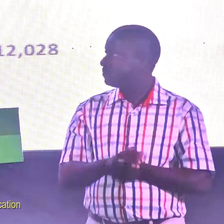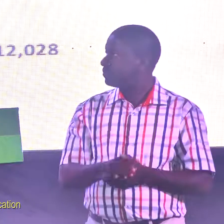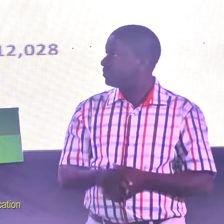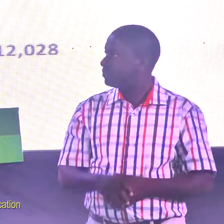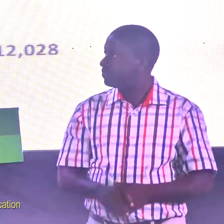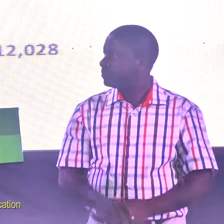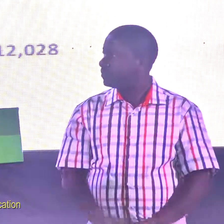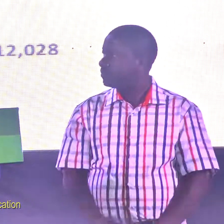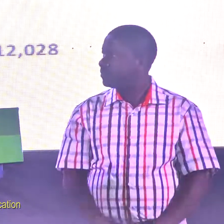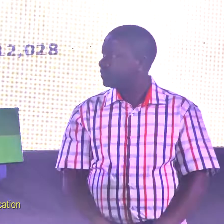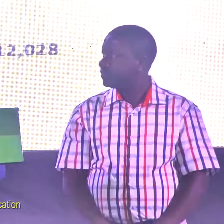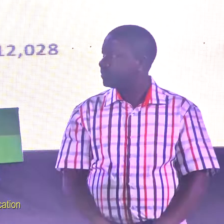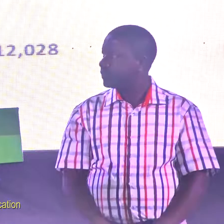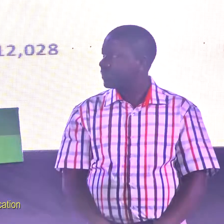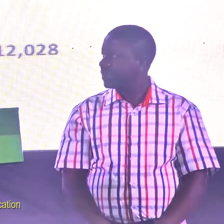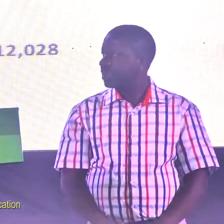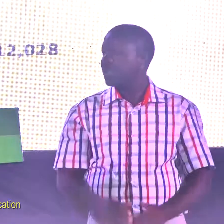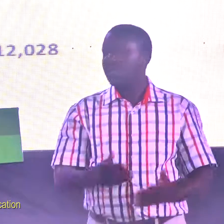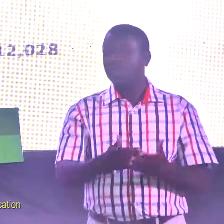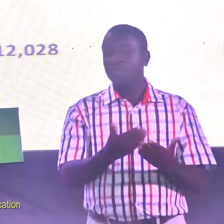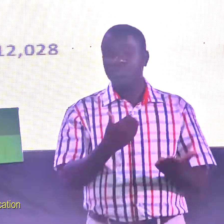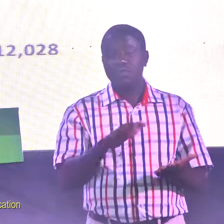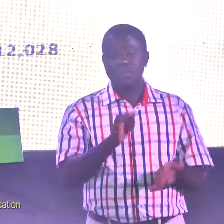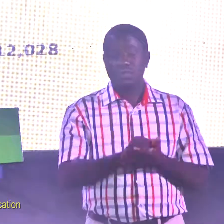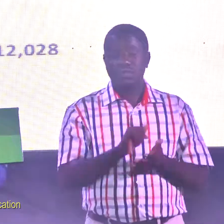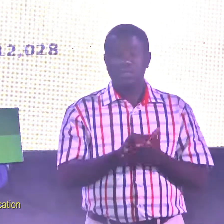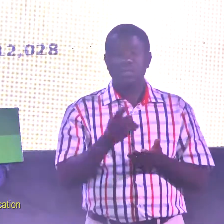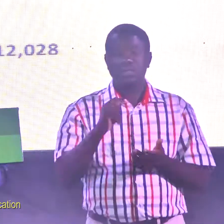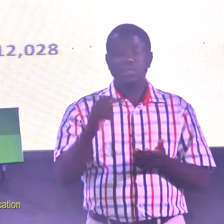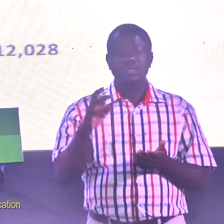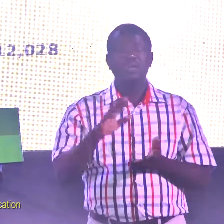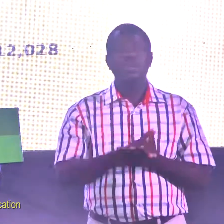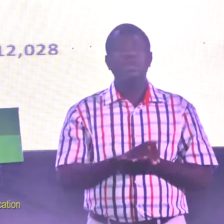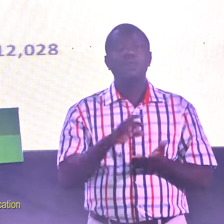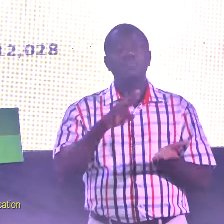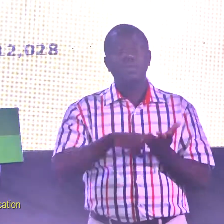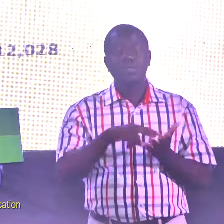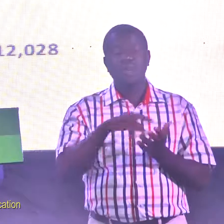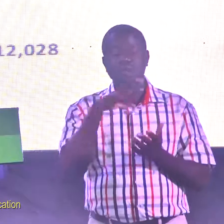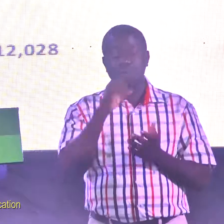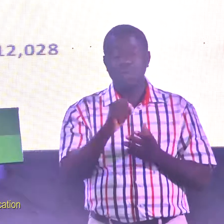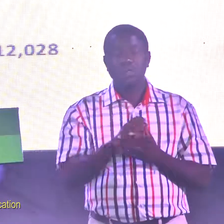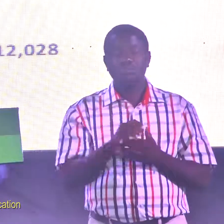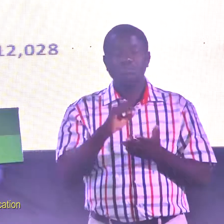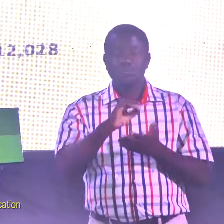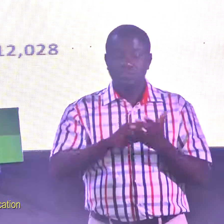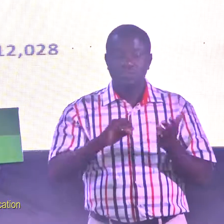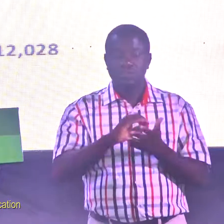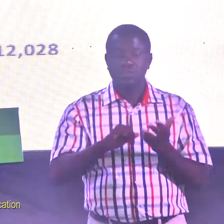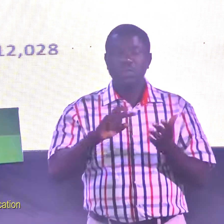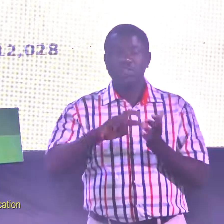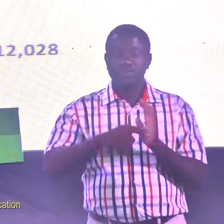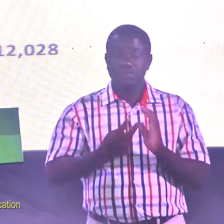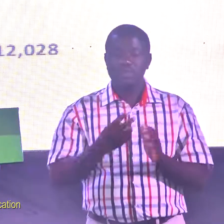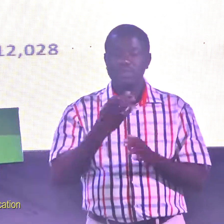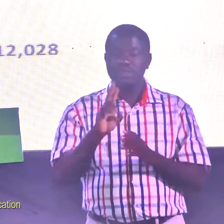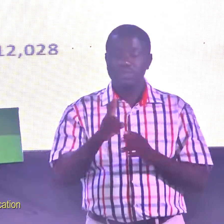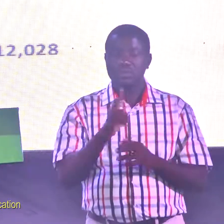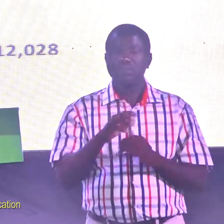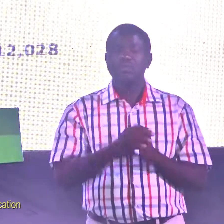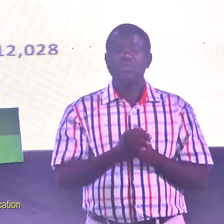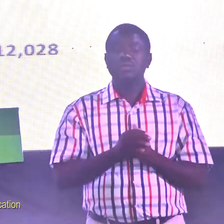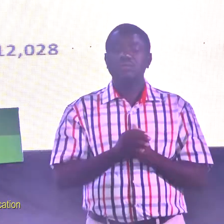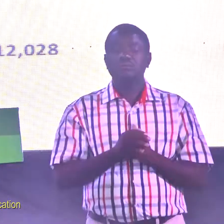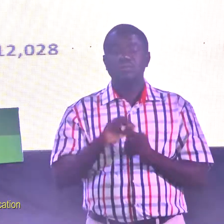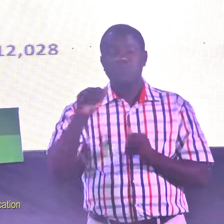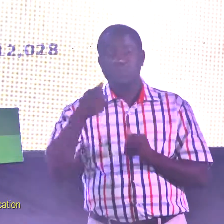Before certification, the register was subjected to removal of duplicates using EFIS, but